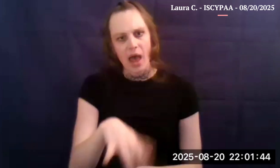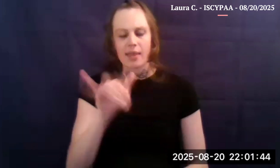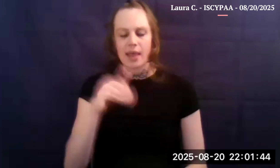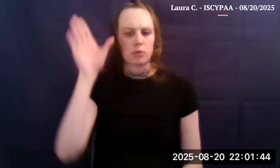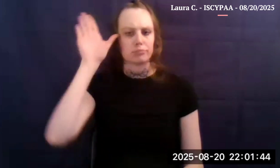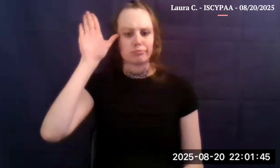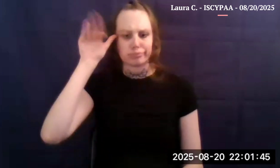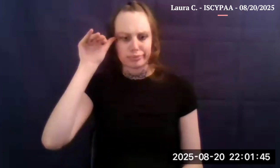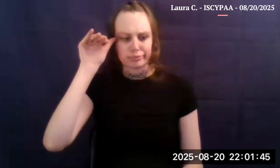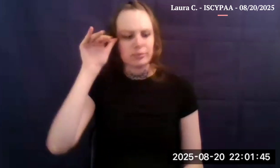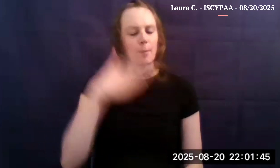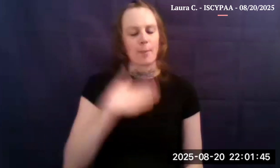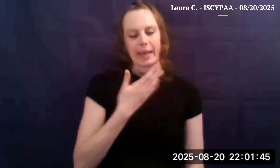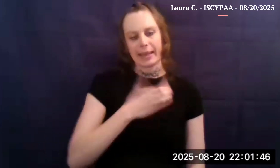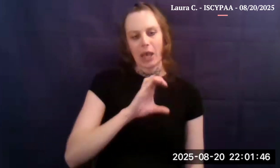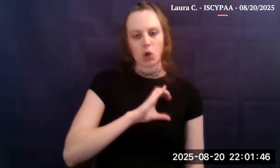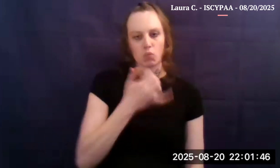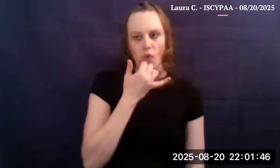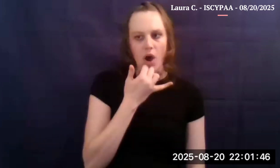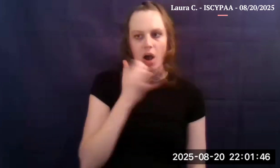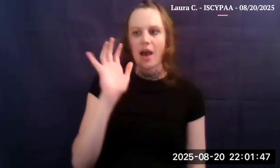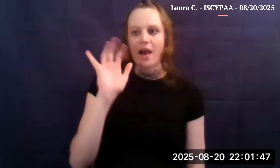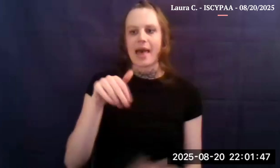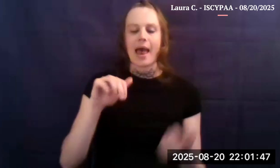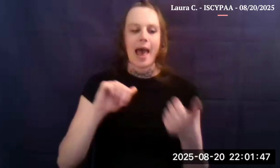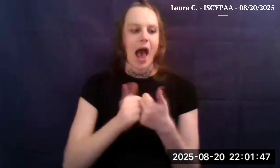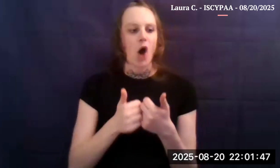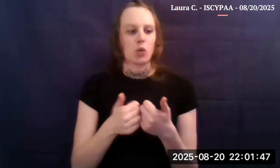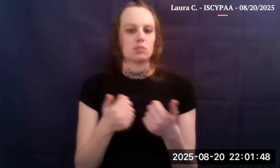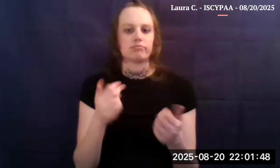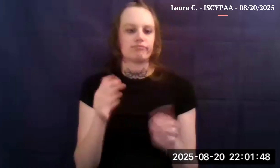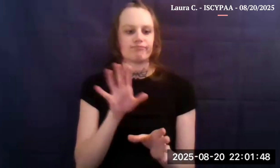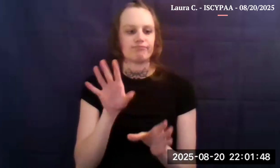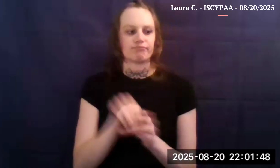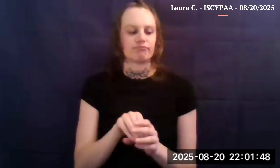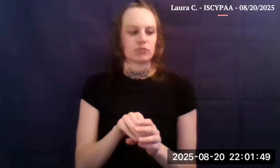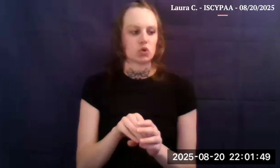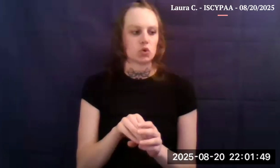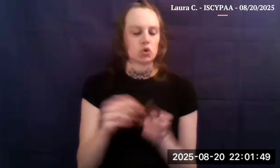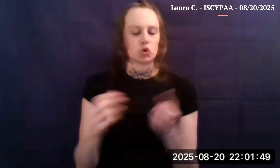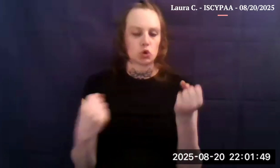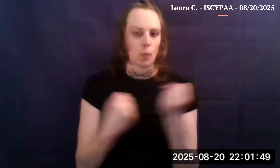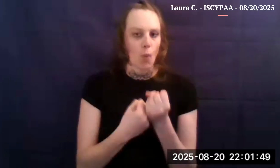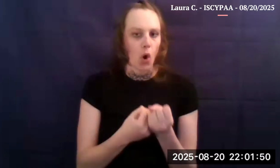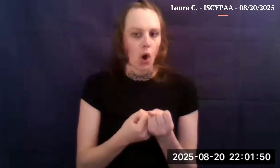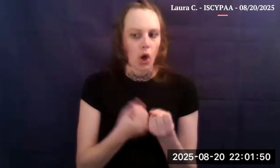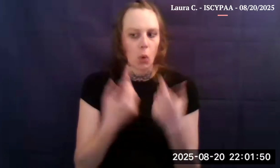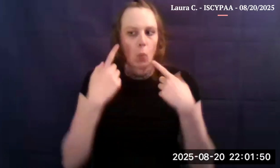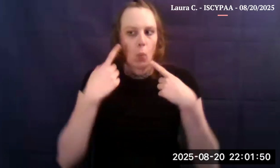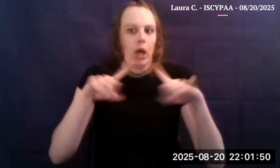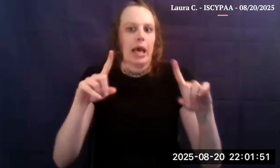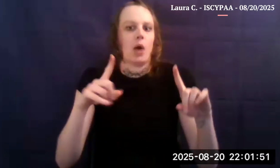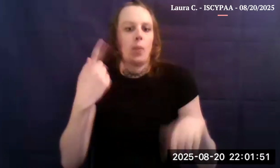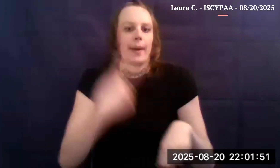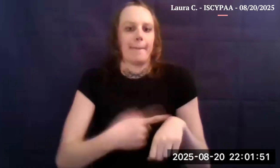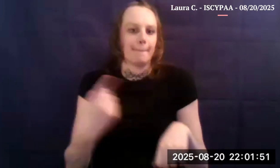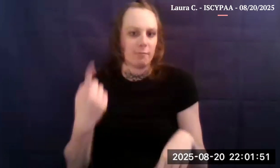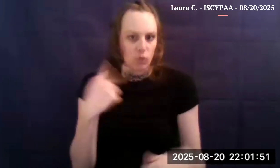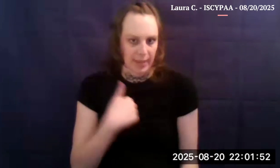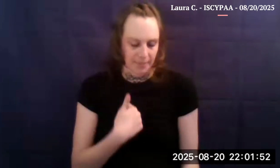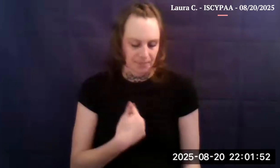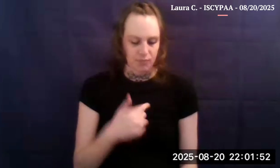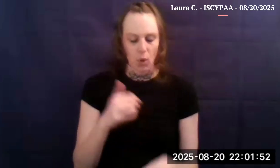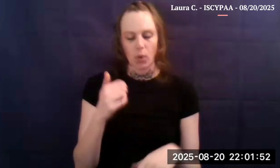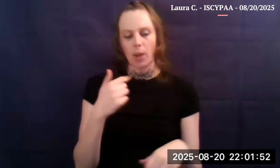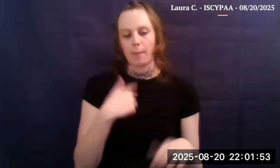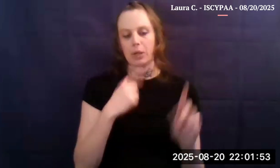character defects that I had, that's how, they came to play in my favor. Like, so they sent me to treatment, and I